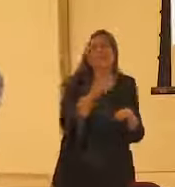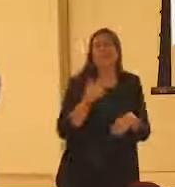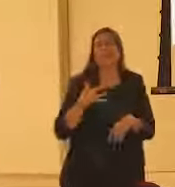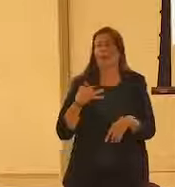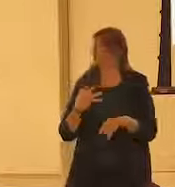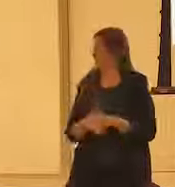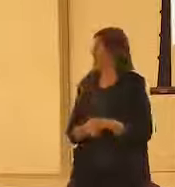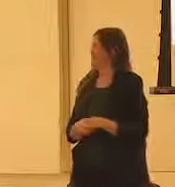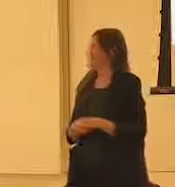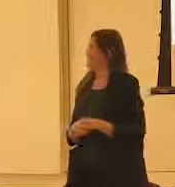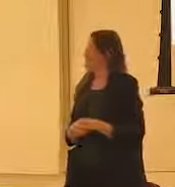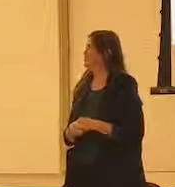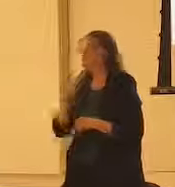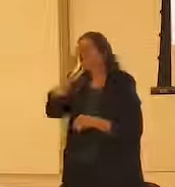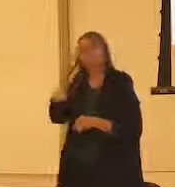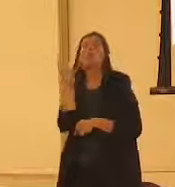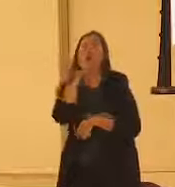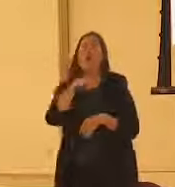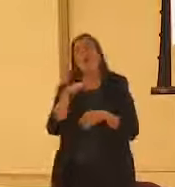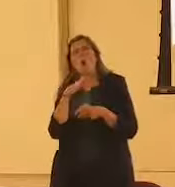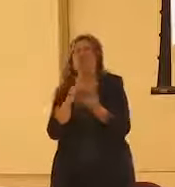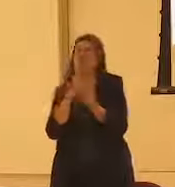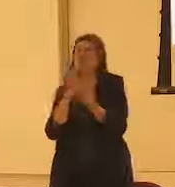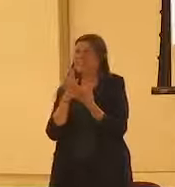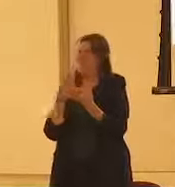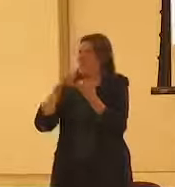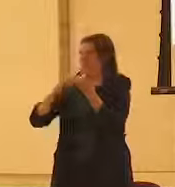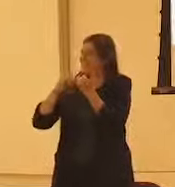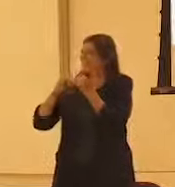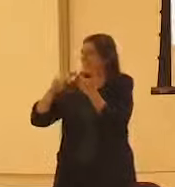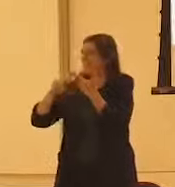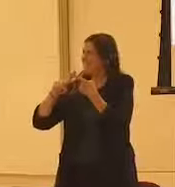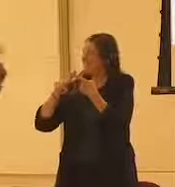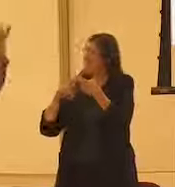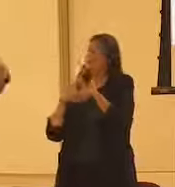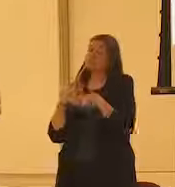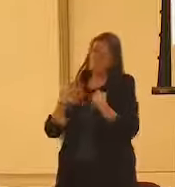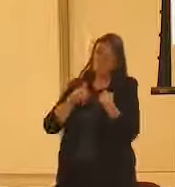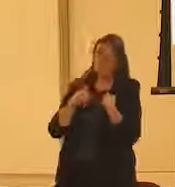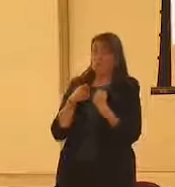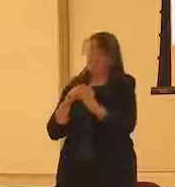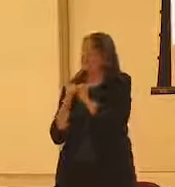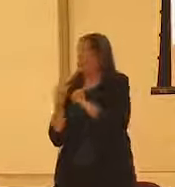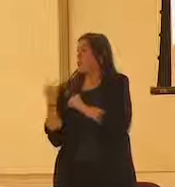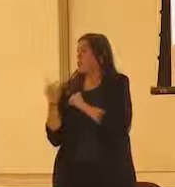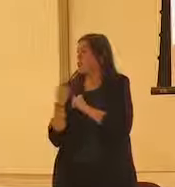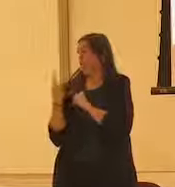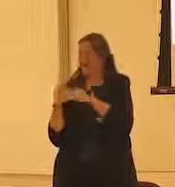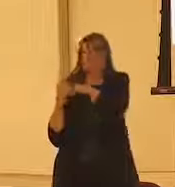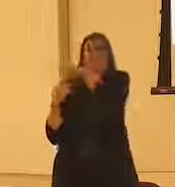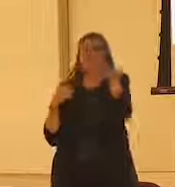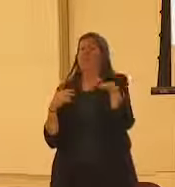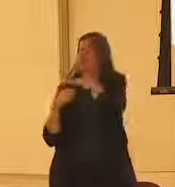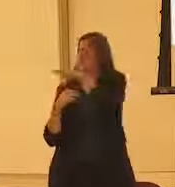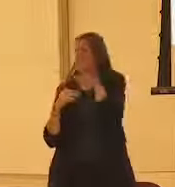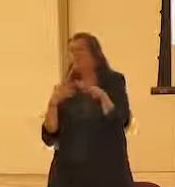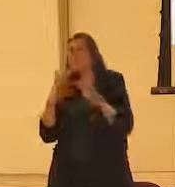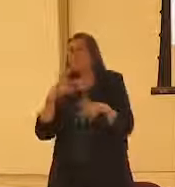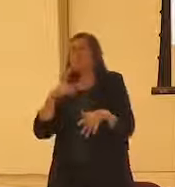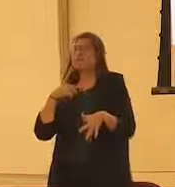mainly using SSE at home, me and my brother, but within the rest of the family. When I was about 11, our family